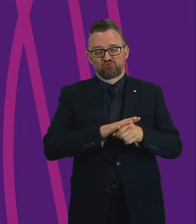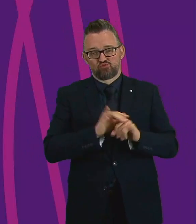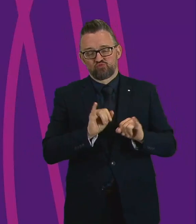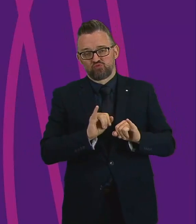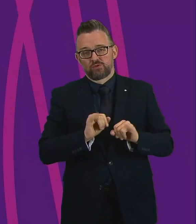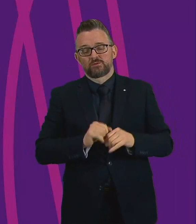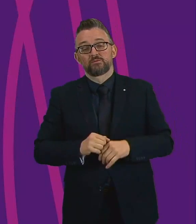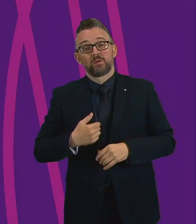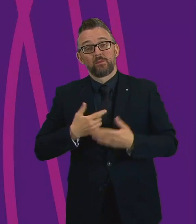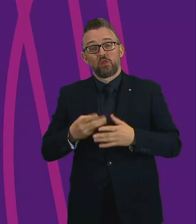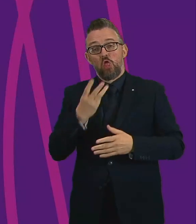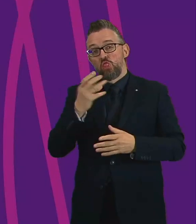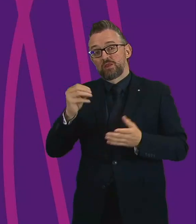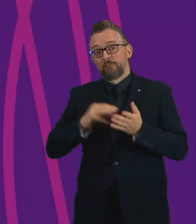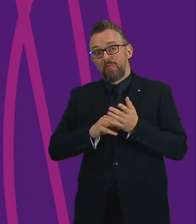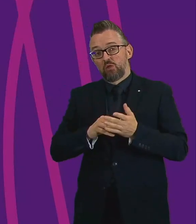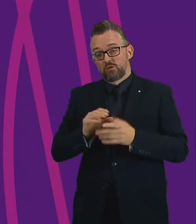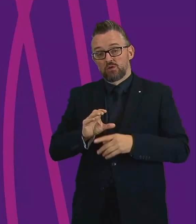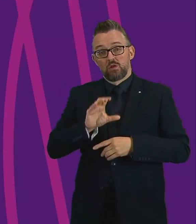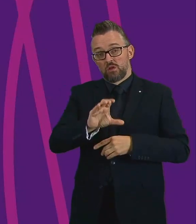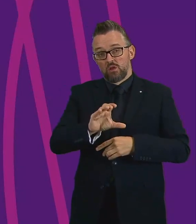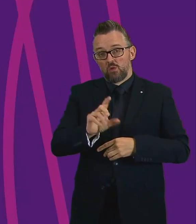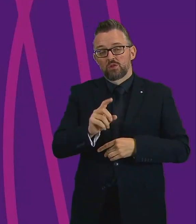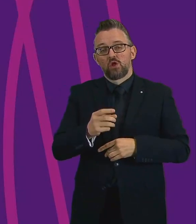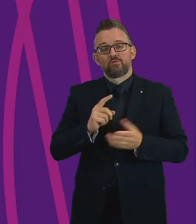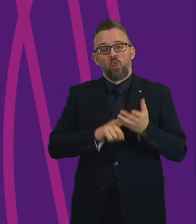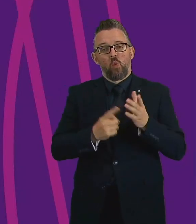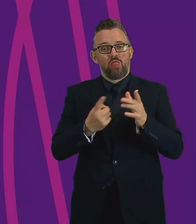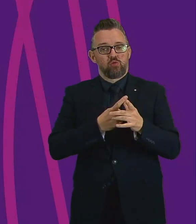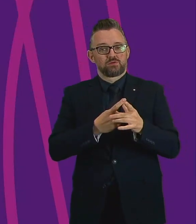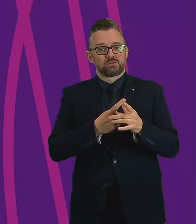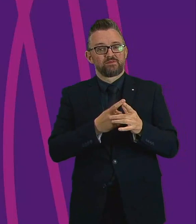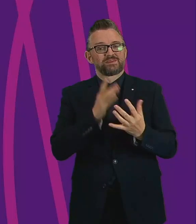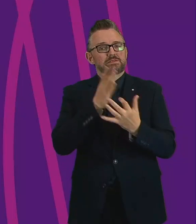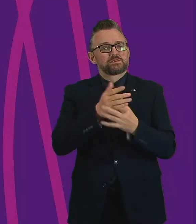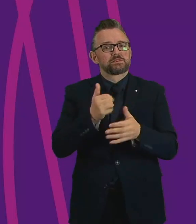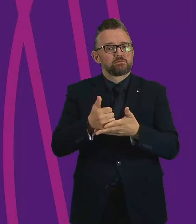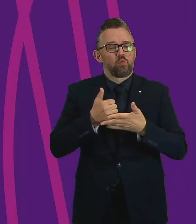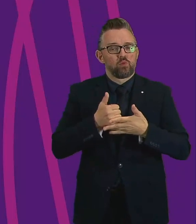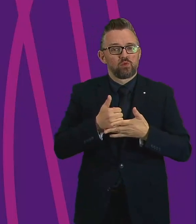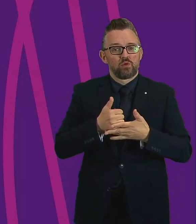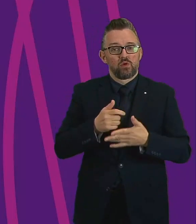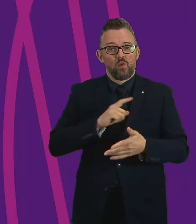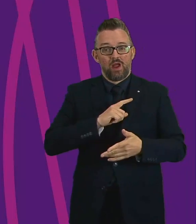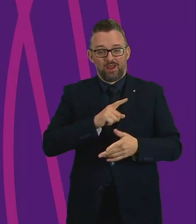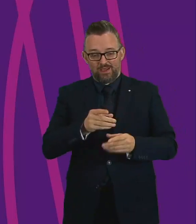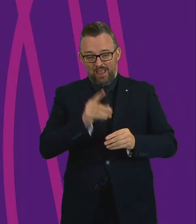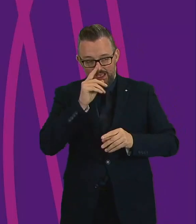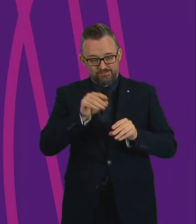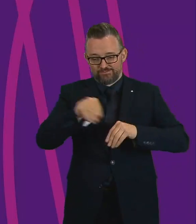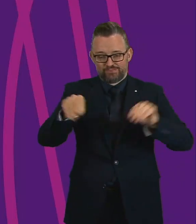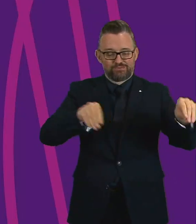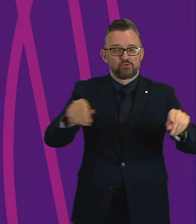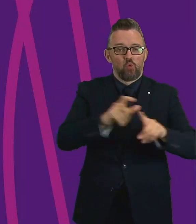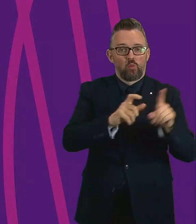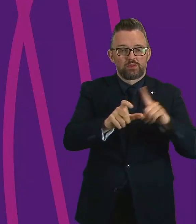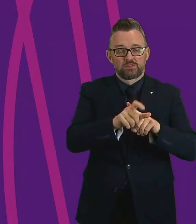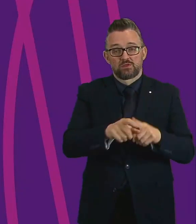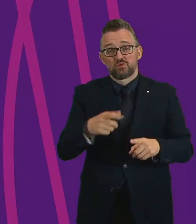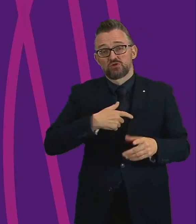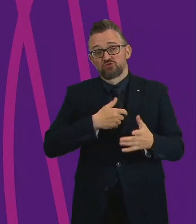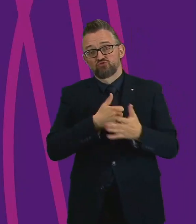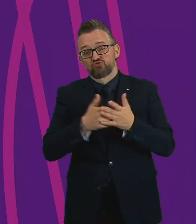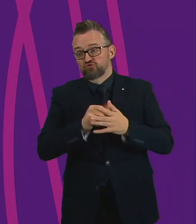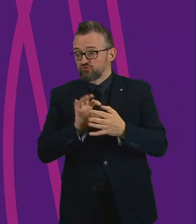over £300 million of direct support for local authorities, including some of the communities package. We're in regular contact